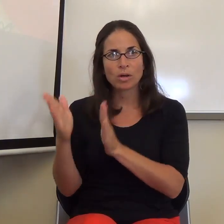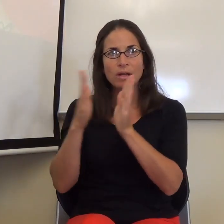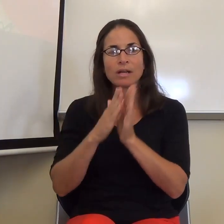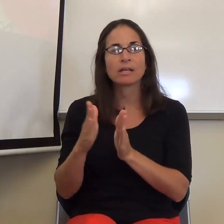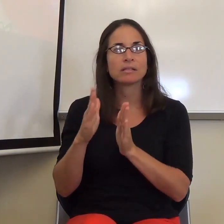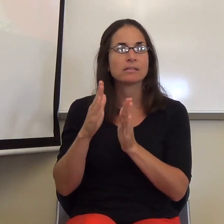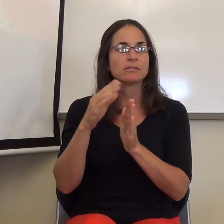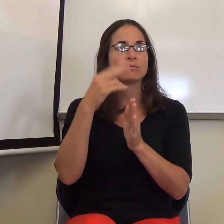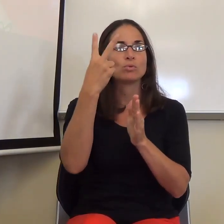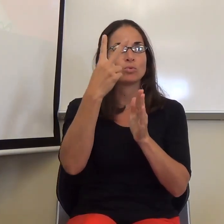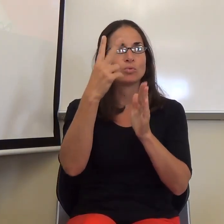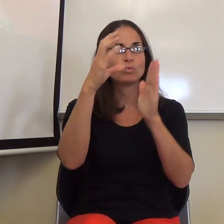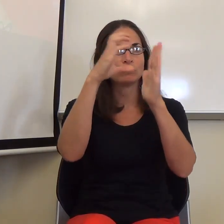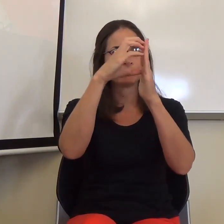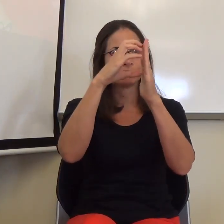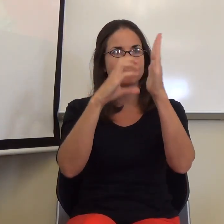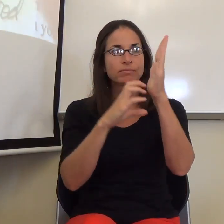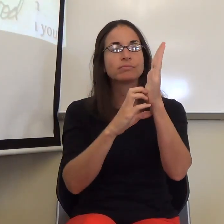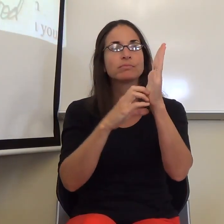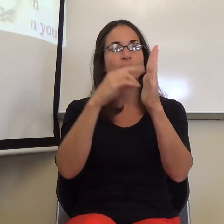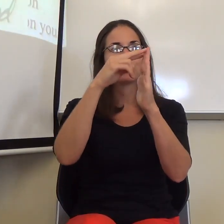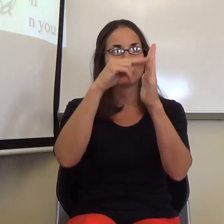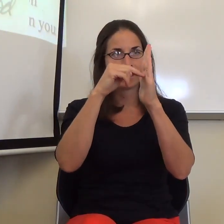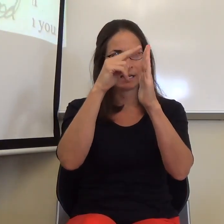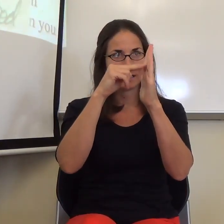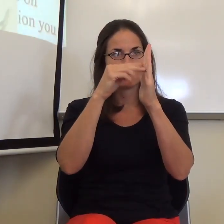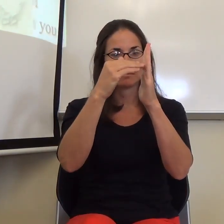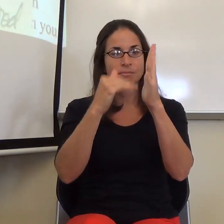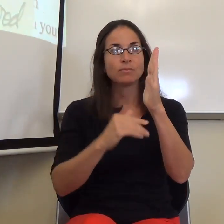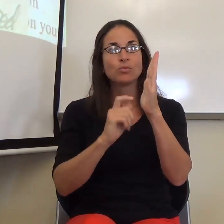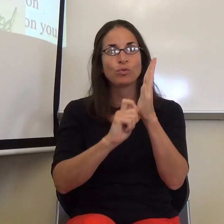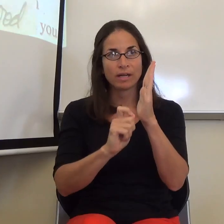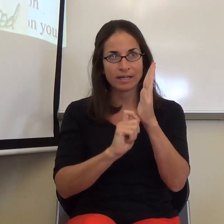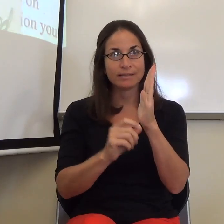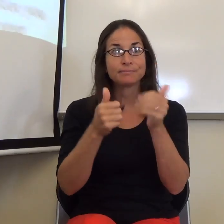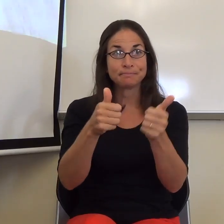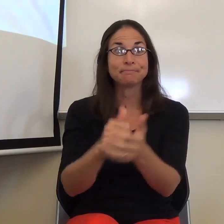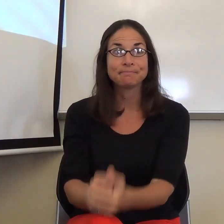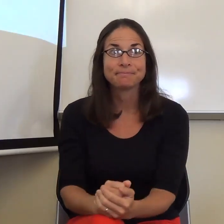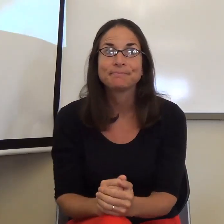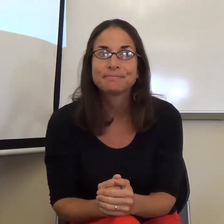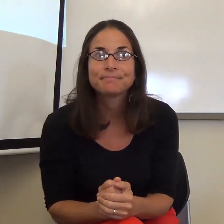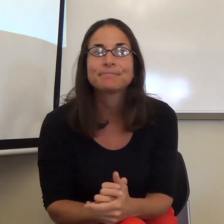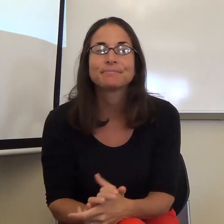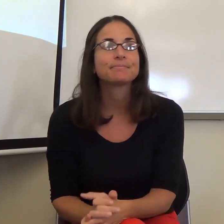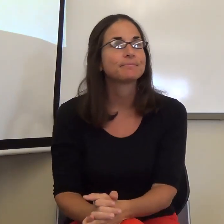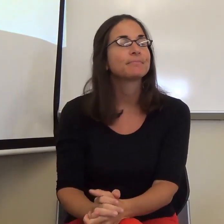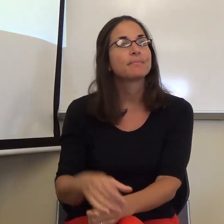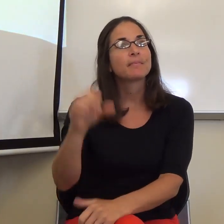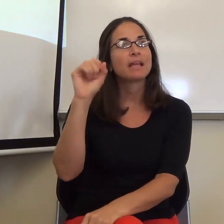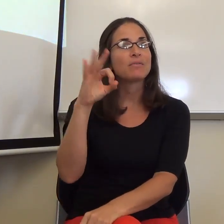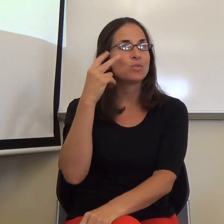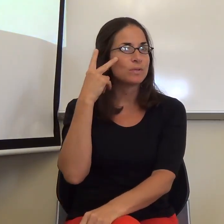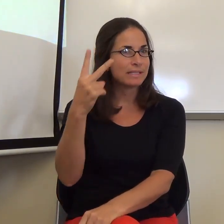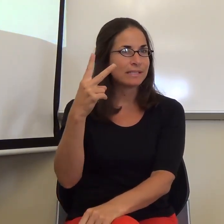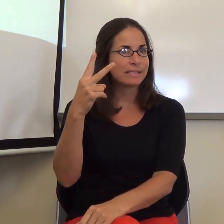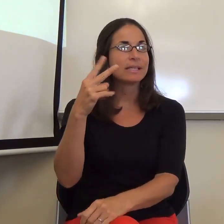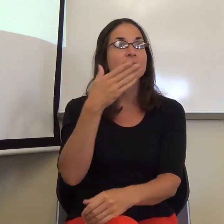two parts, the reading section and the writing section. Okay? So if you see that, thank you. If